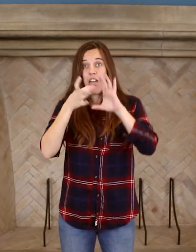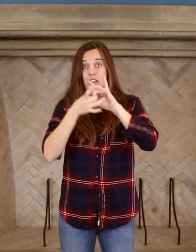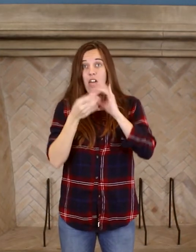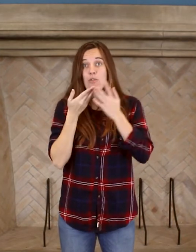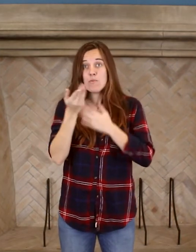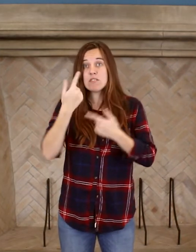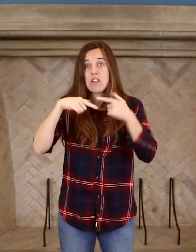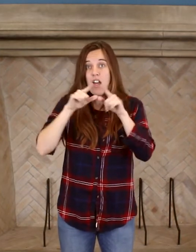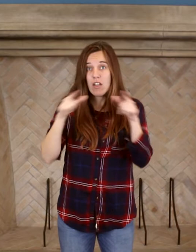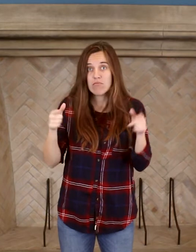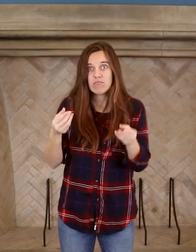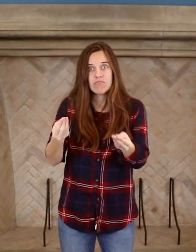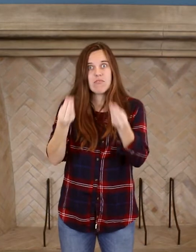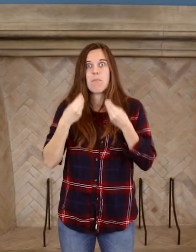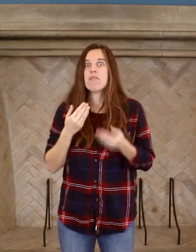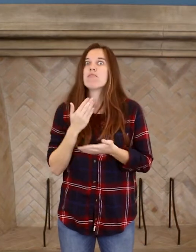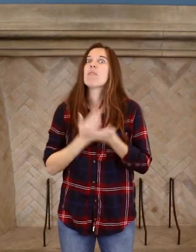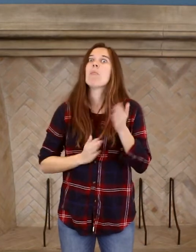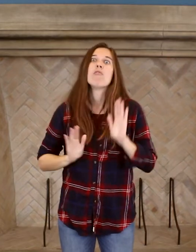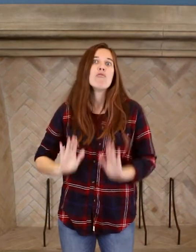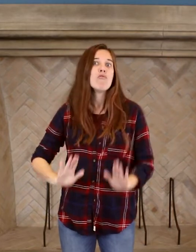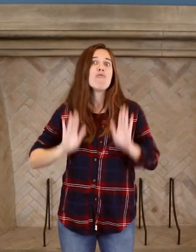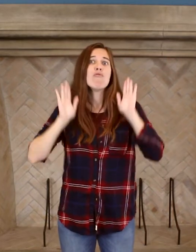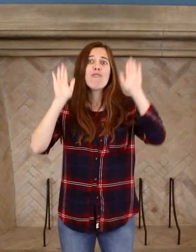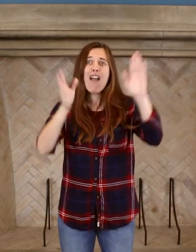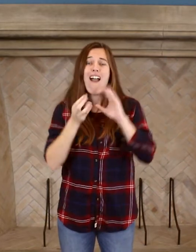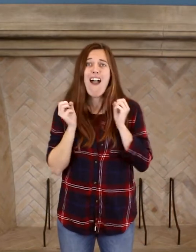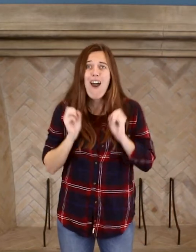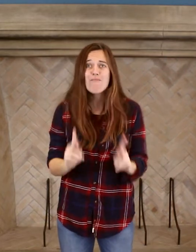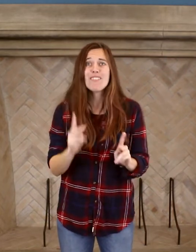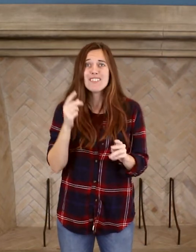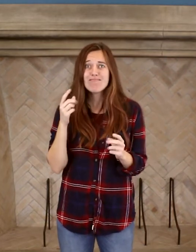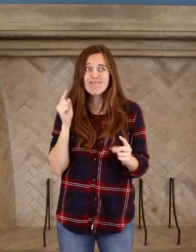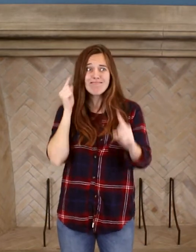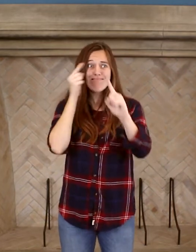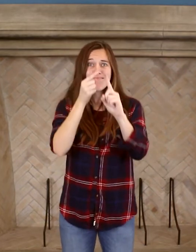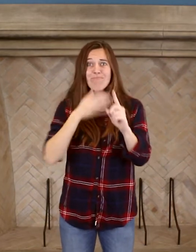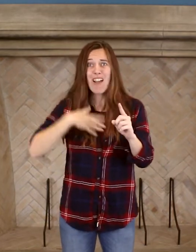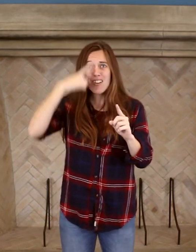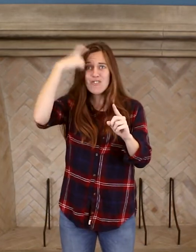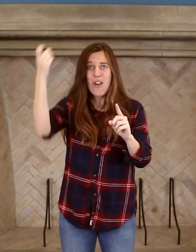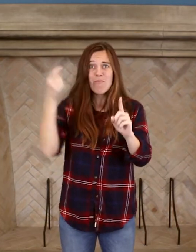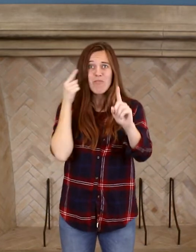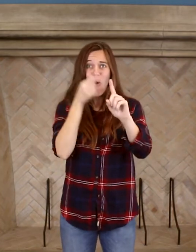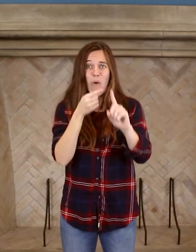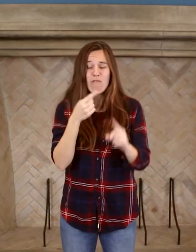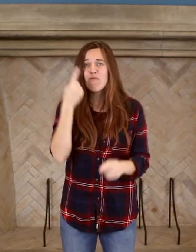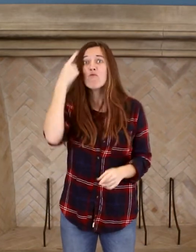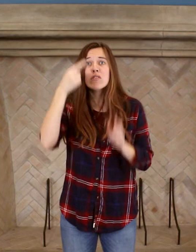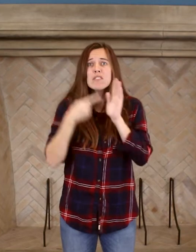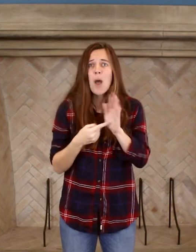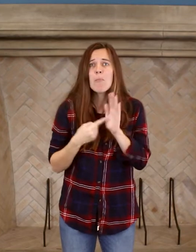established Connecting Thru Sign Language, you know, she really helped me accomplish my goals in life. And